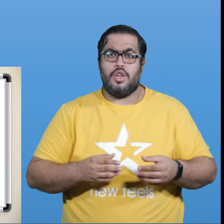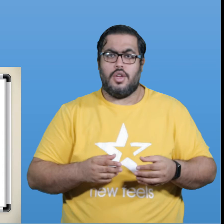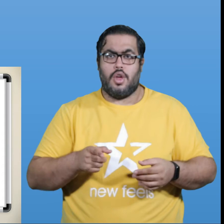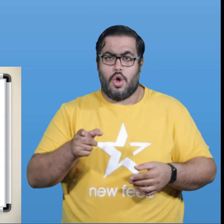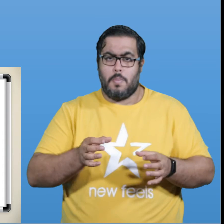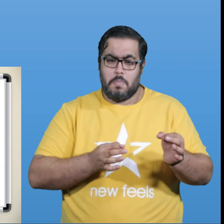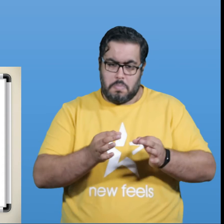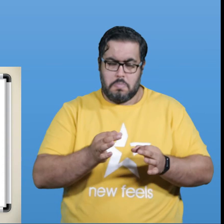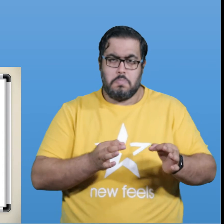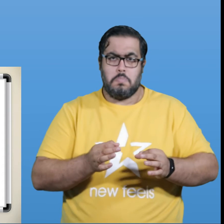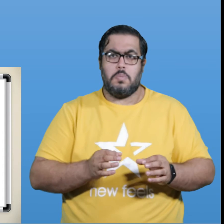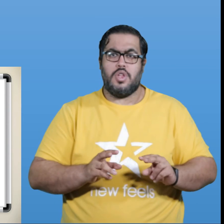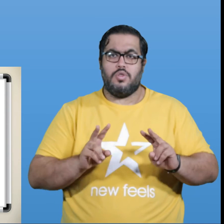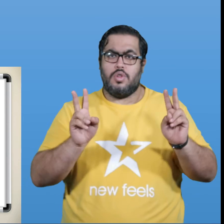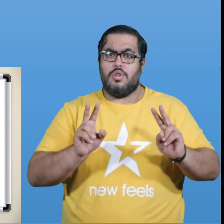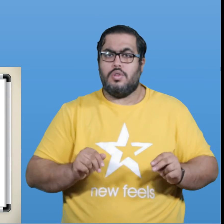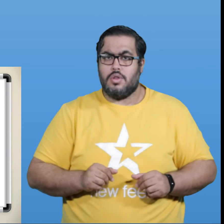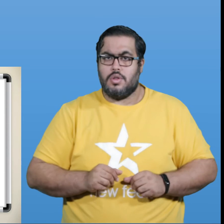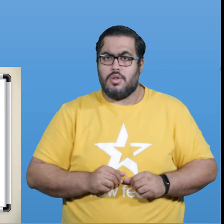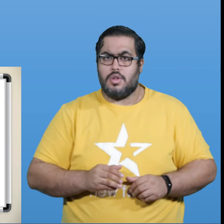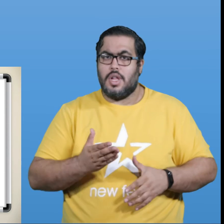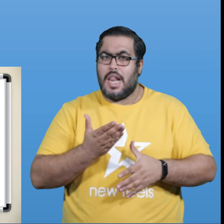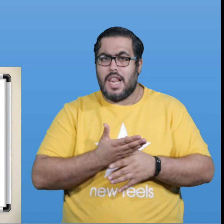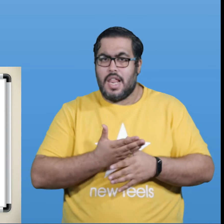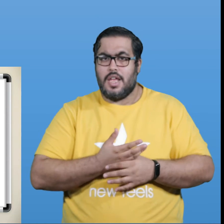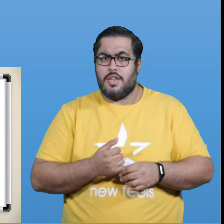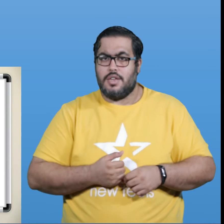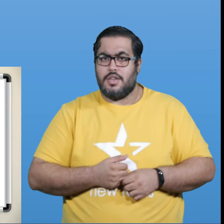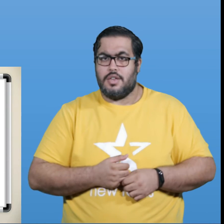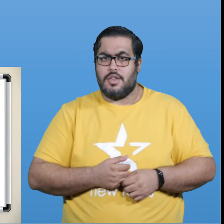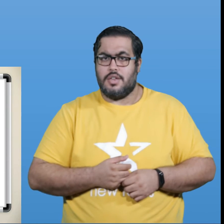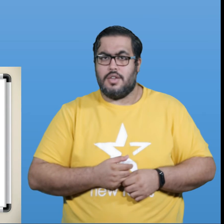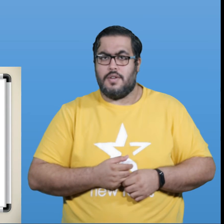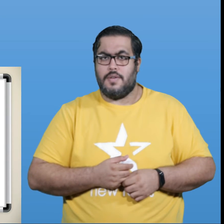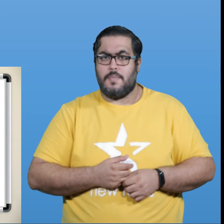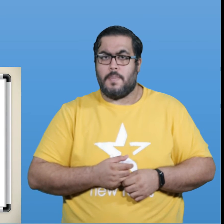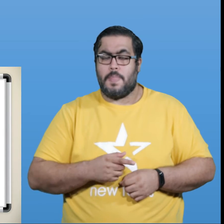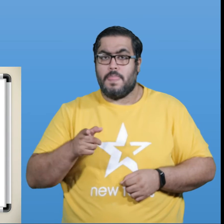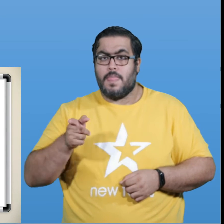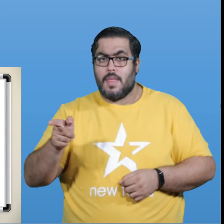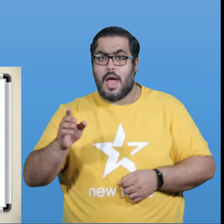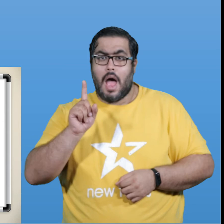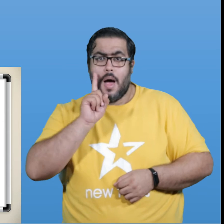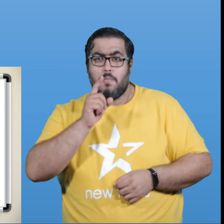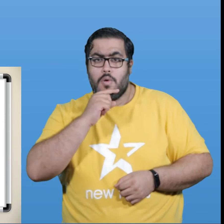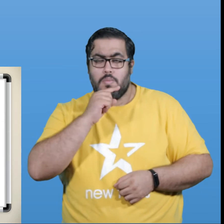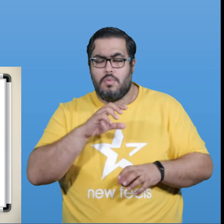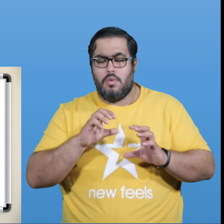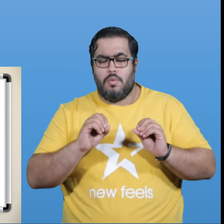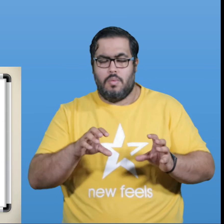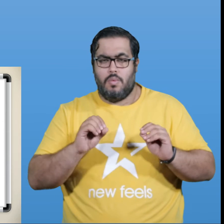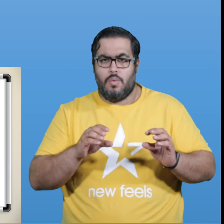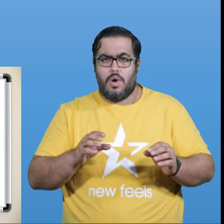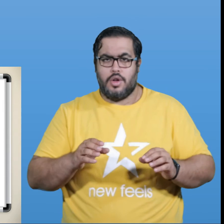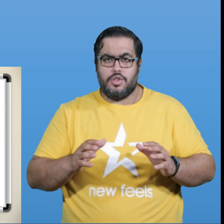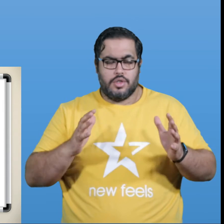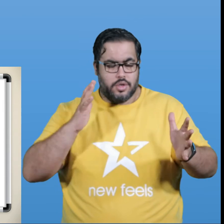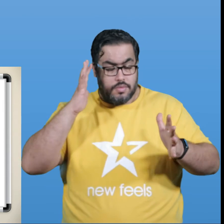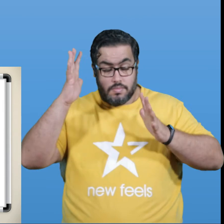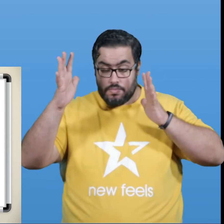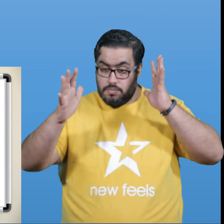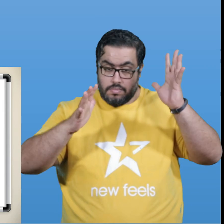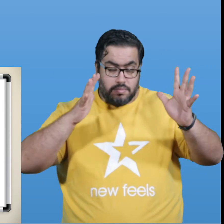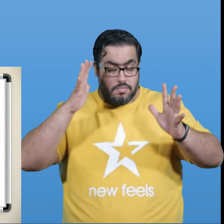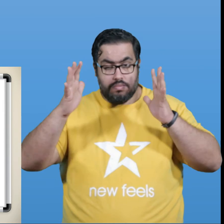Because friends and relatives organize the baby shower as the expectant parents are too tired and busy with their newborn baby